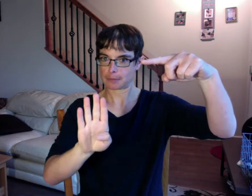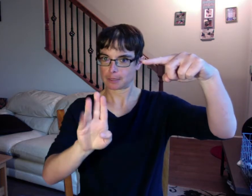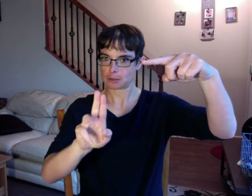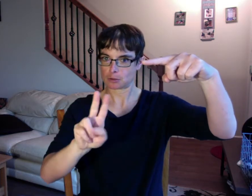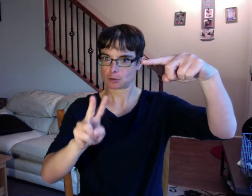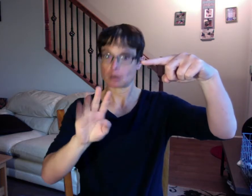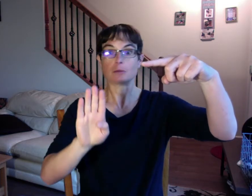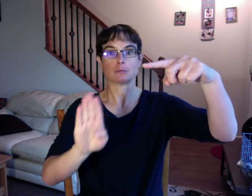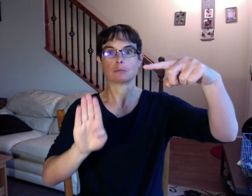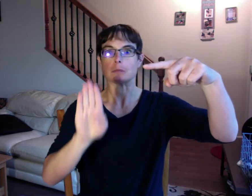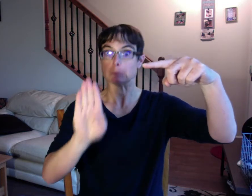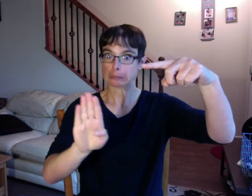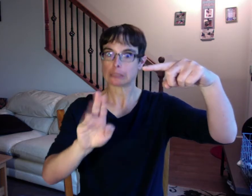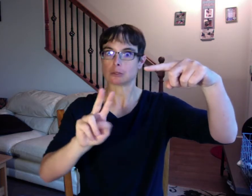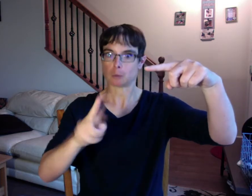and try